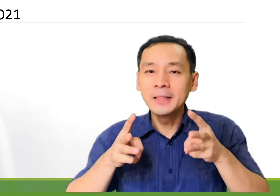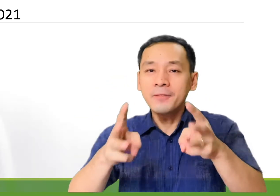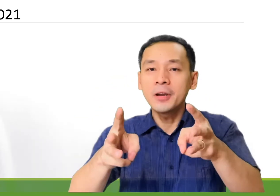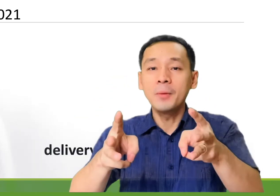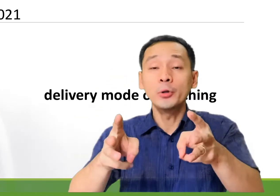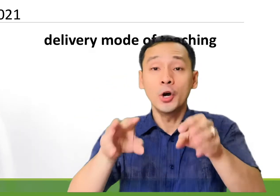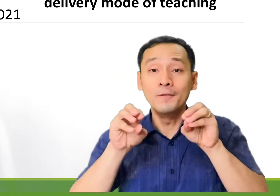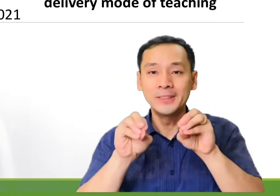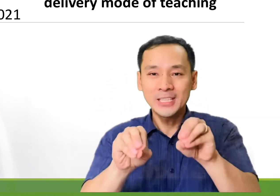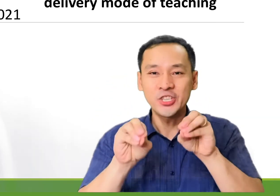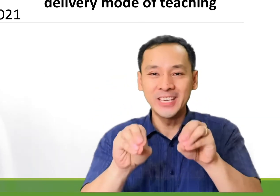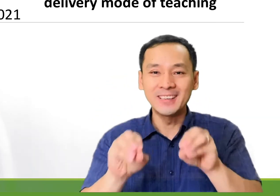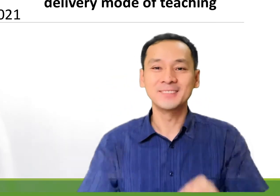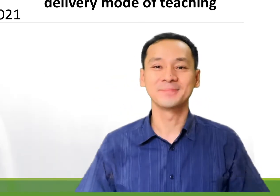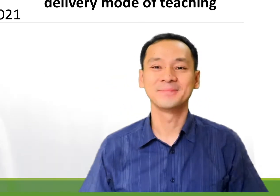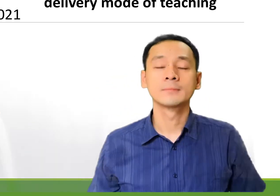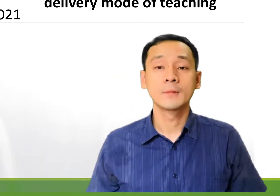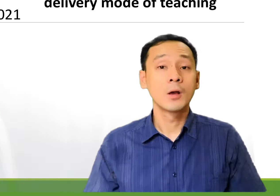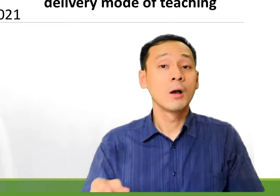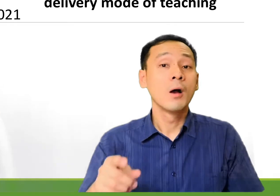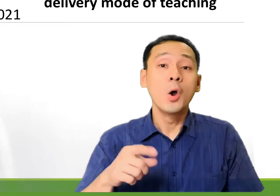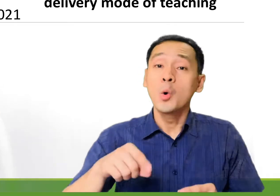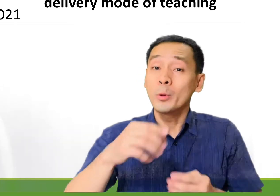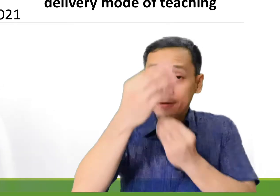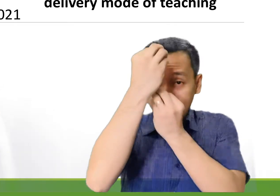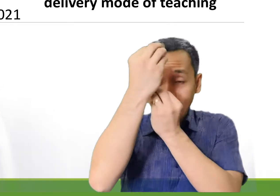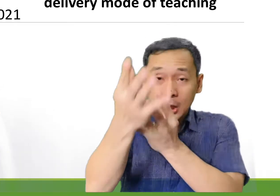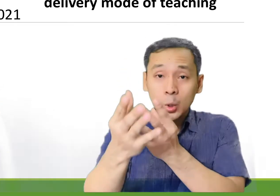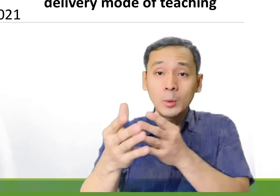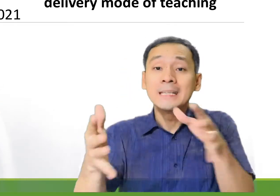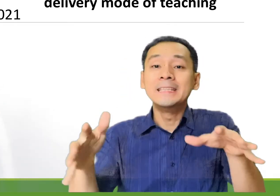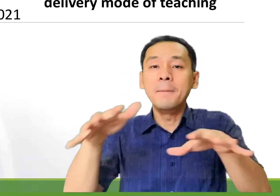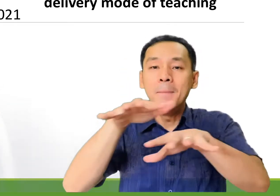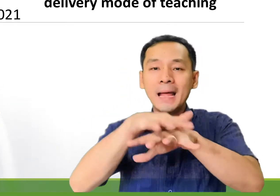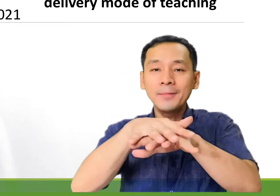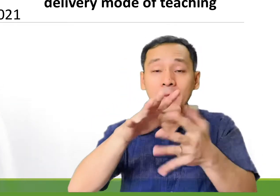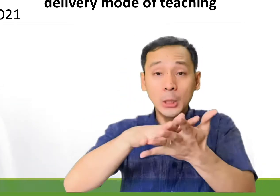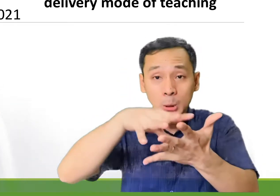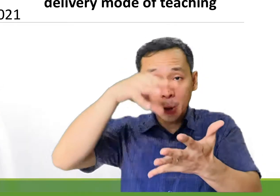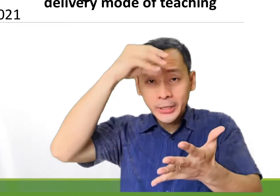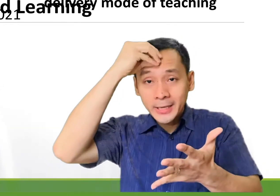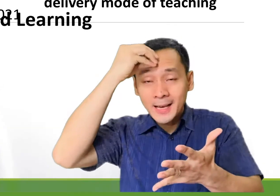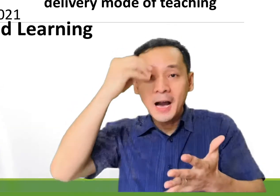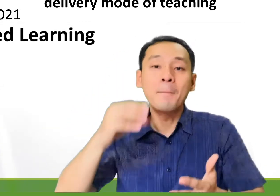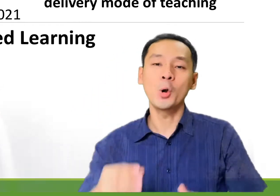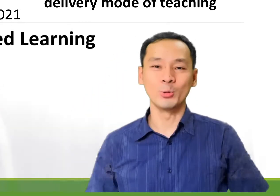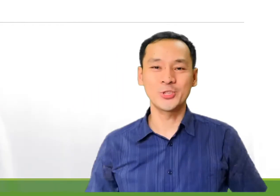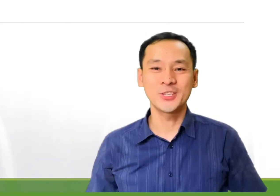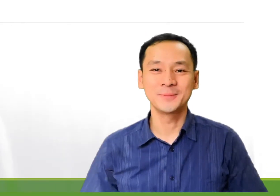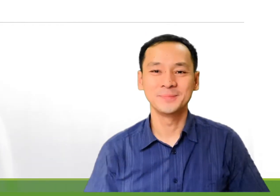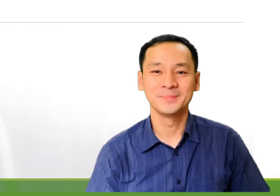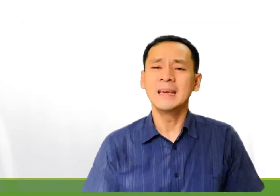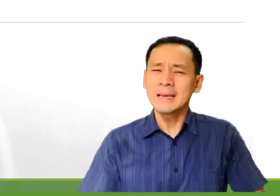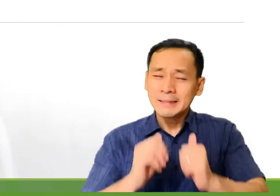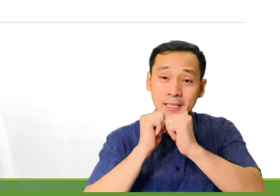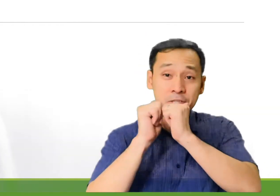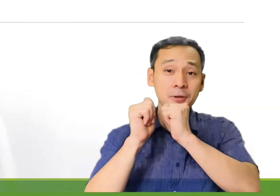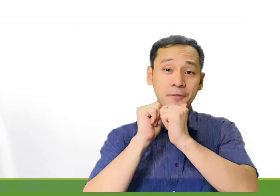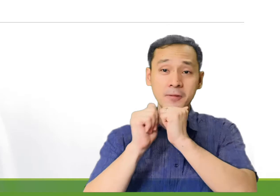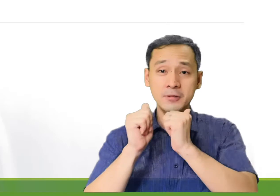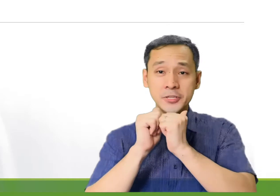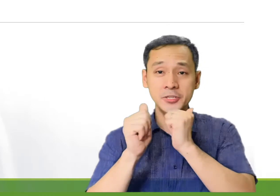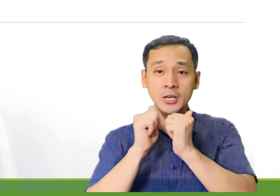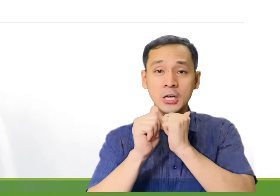the delivery mode of teaching. We follow the blended learning approach.